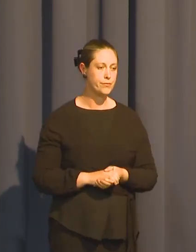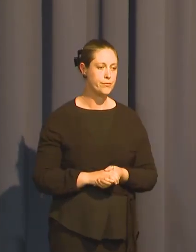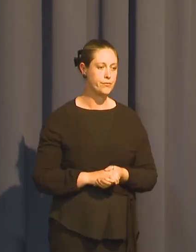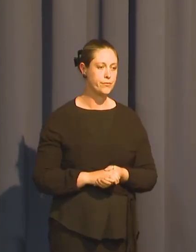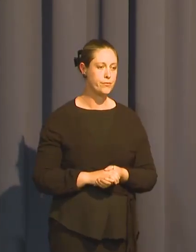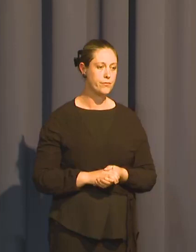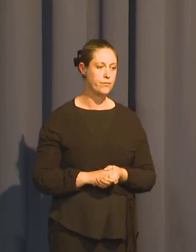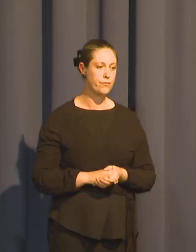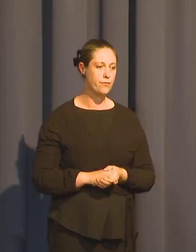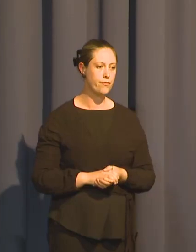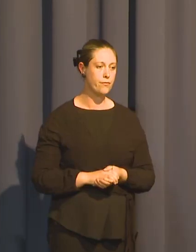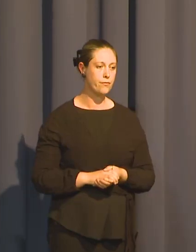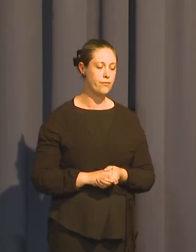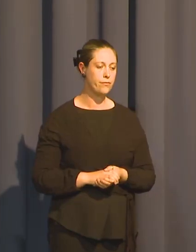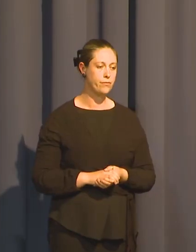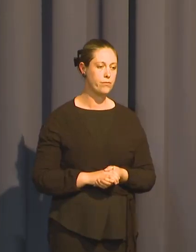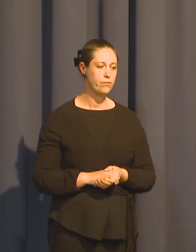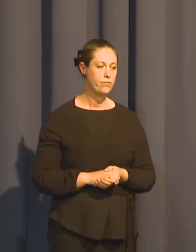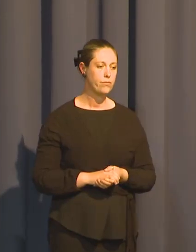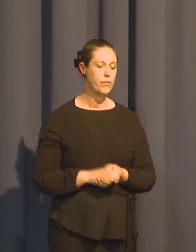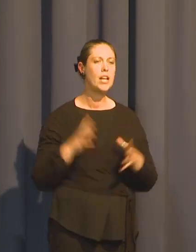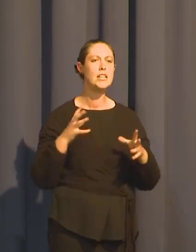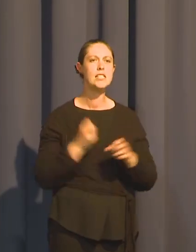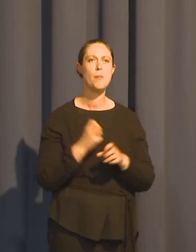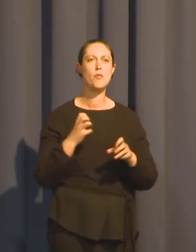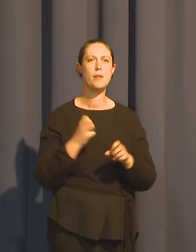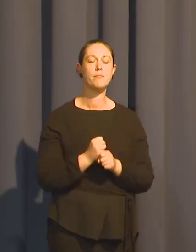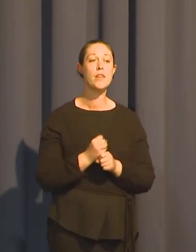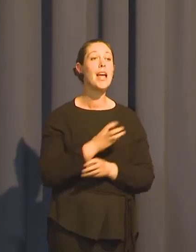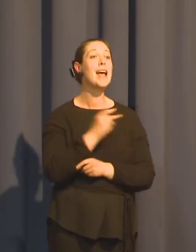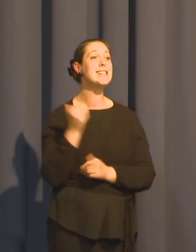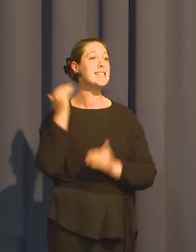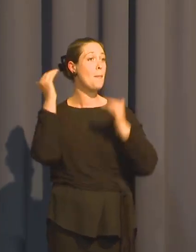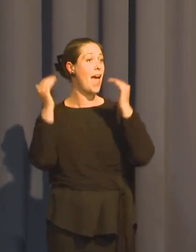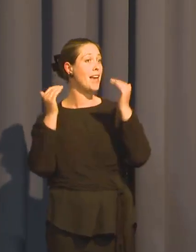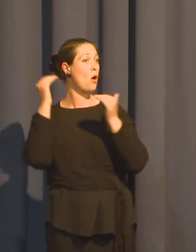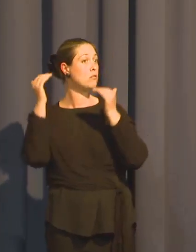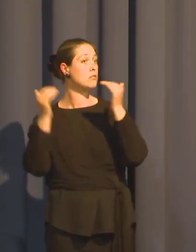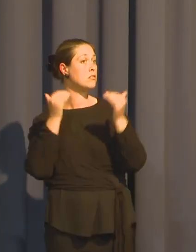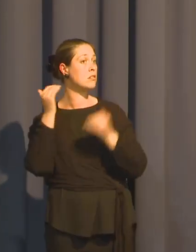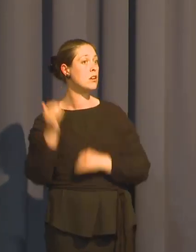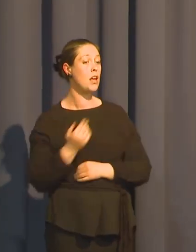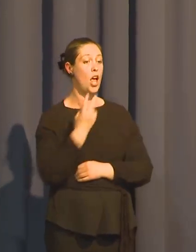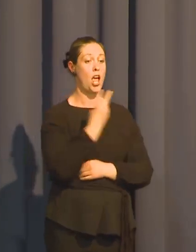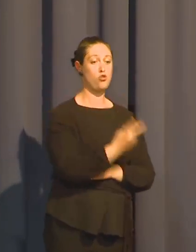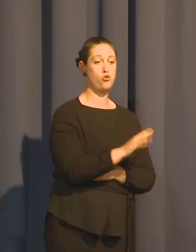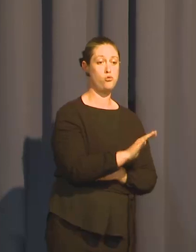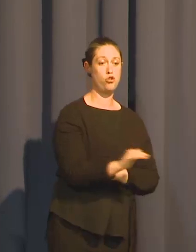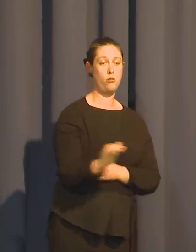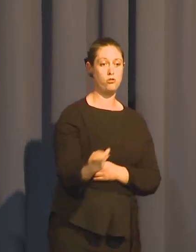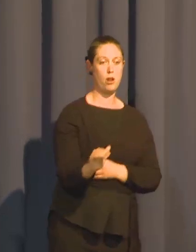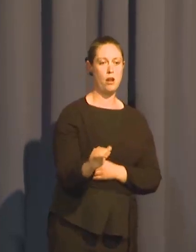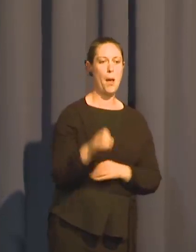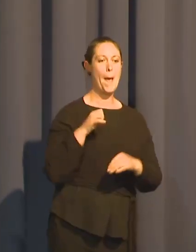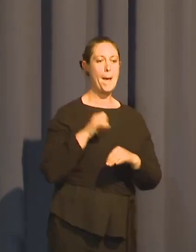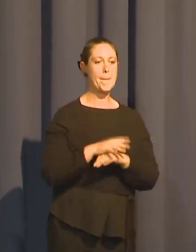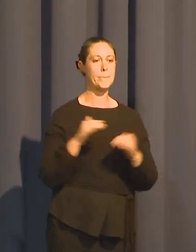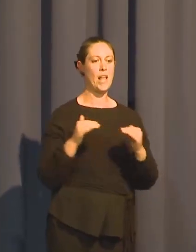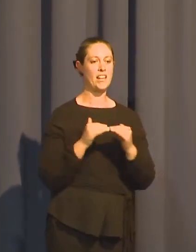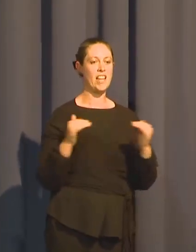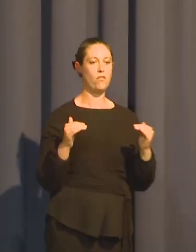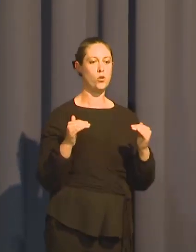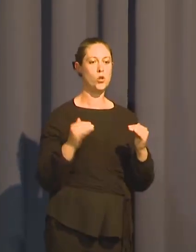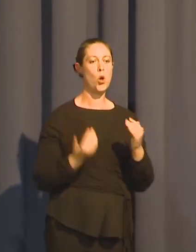So in summary, some adults in a very small number, two children, had blood lead levels above the